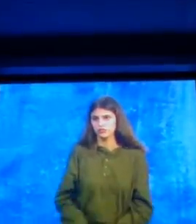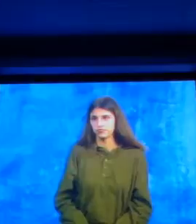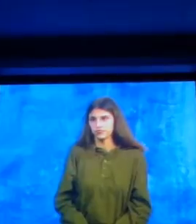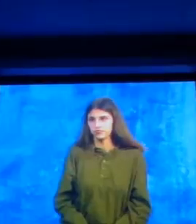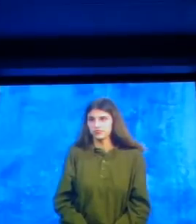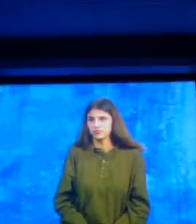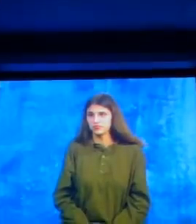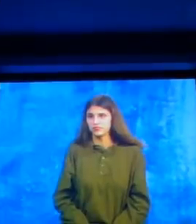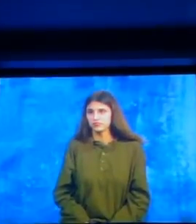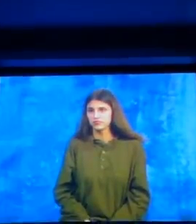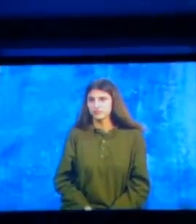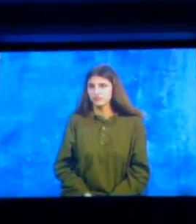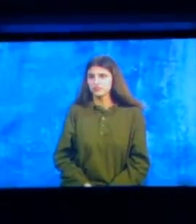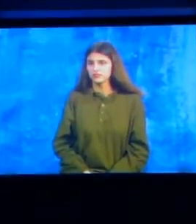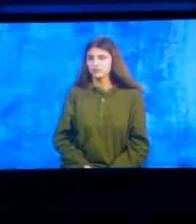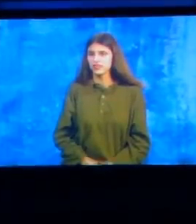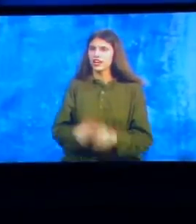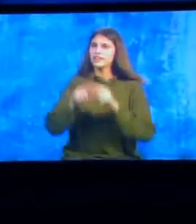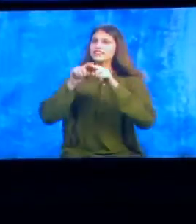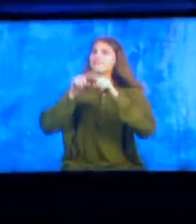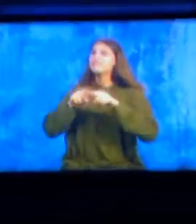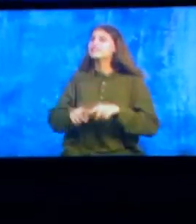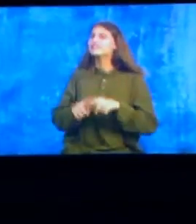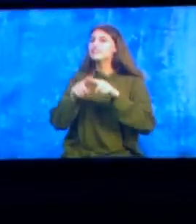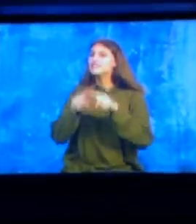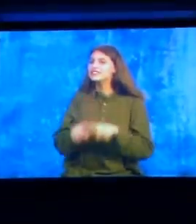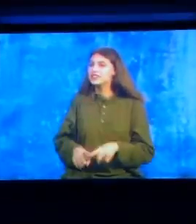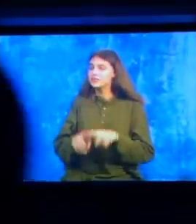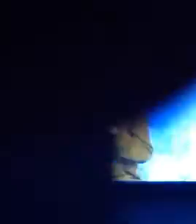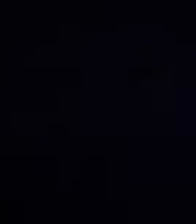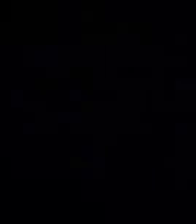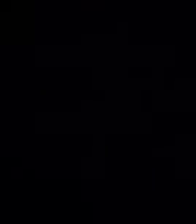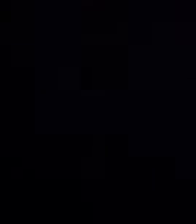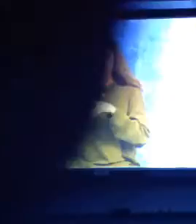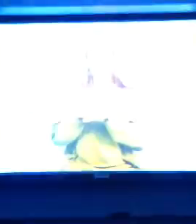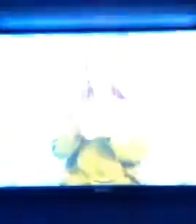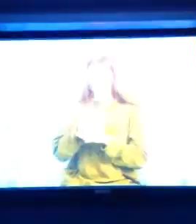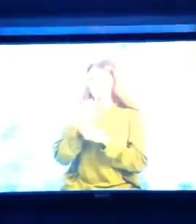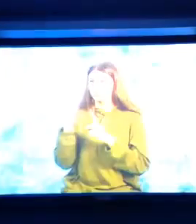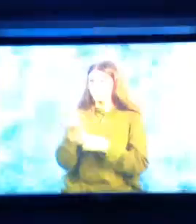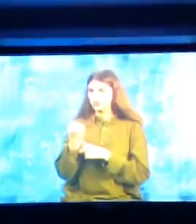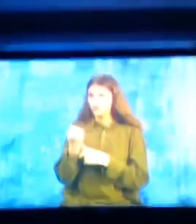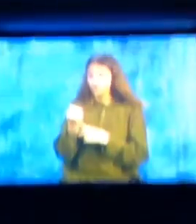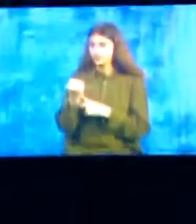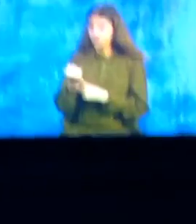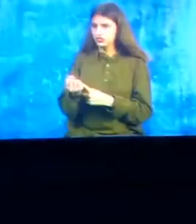different problems and help a few of my different friends. It really depends on the situation.